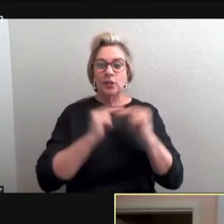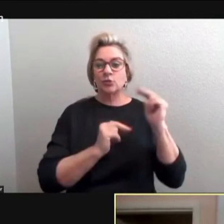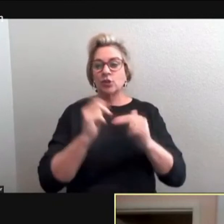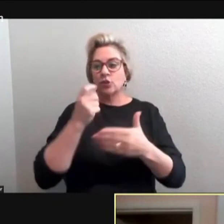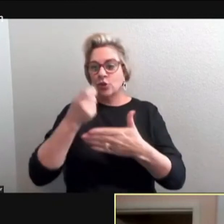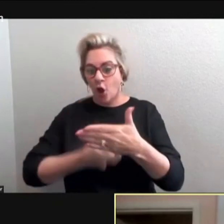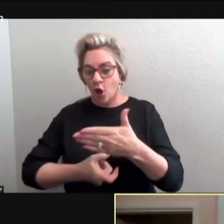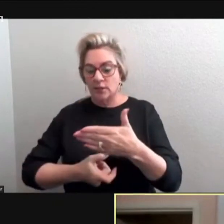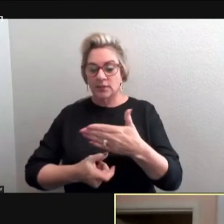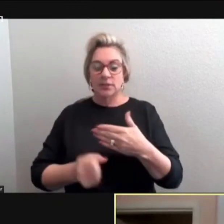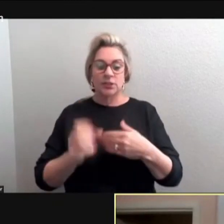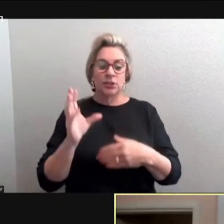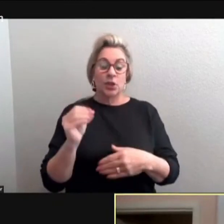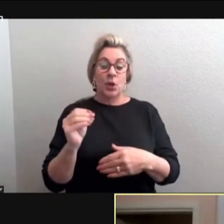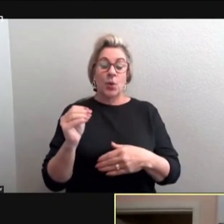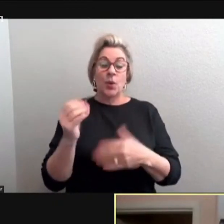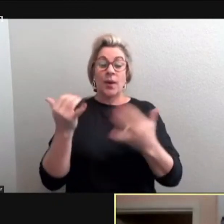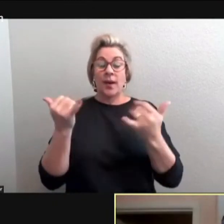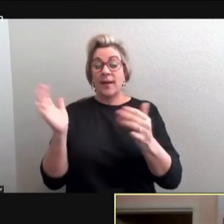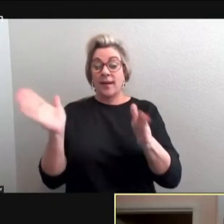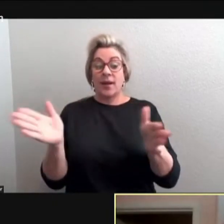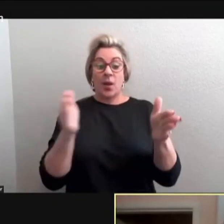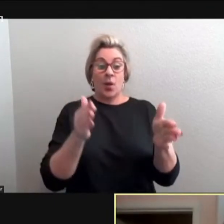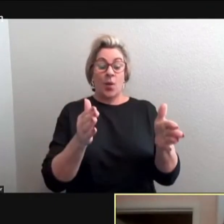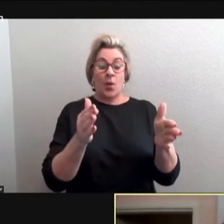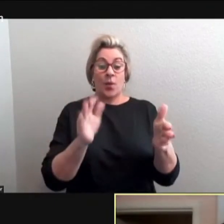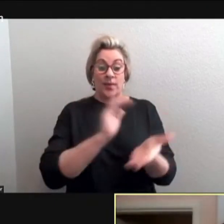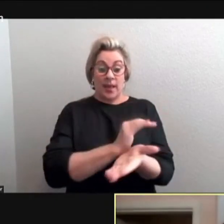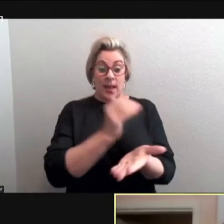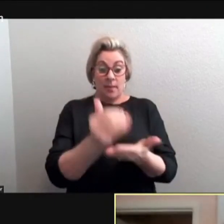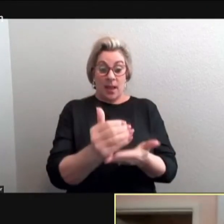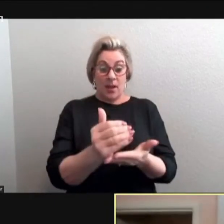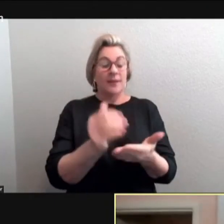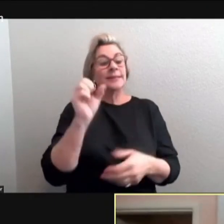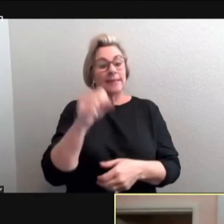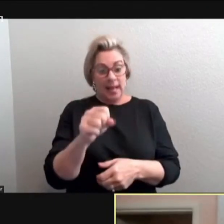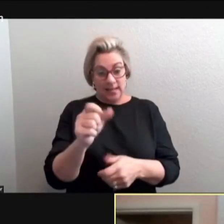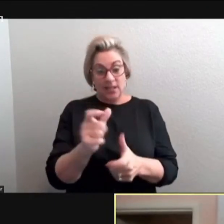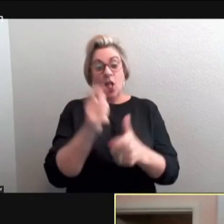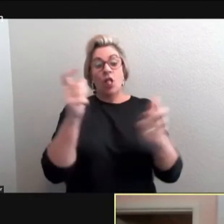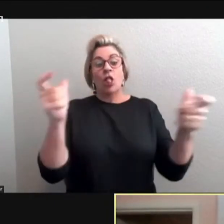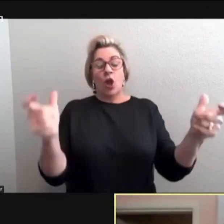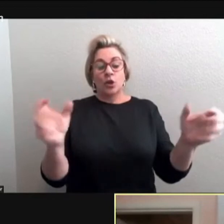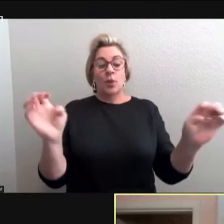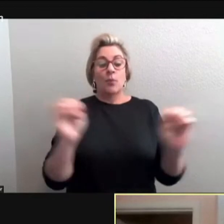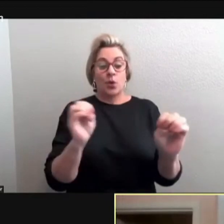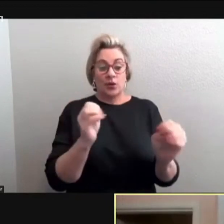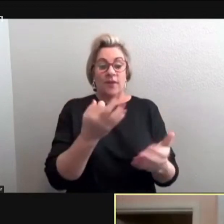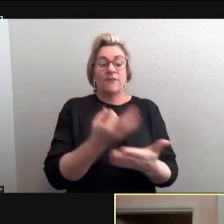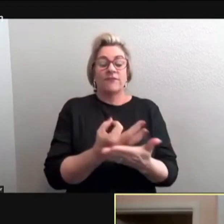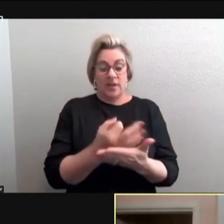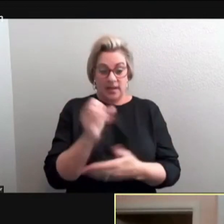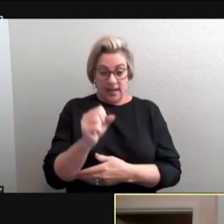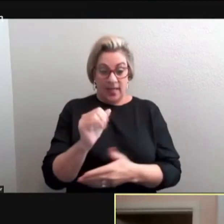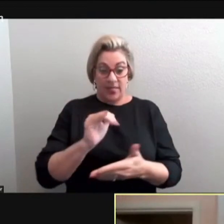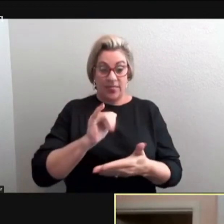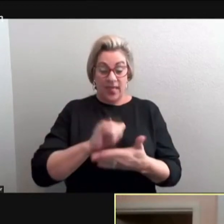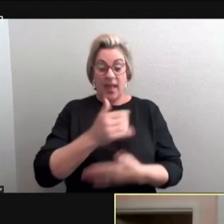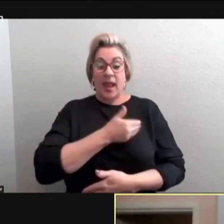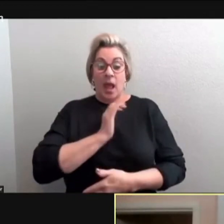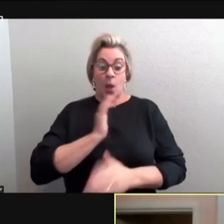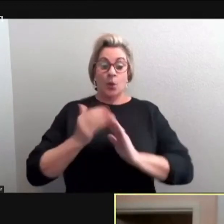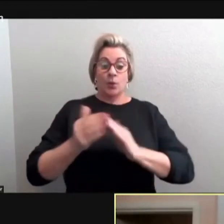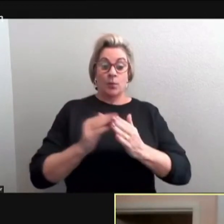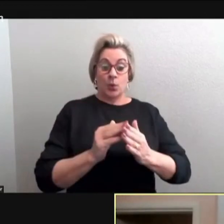costs. In terms of the size of this, it is certainly the largest emergency fund that our community